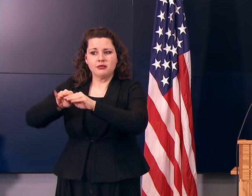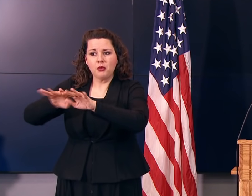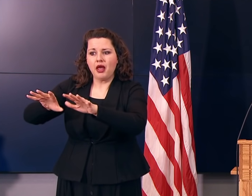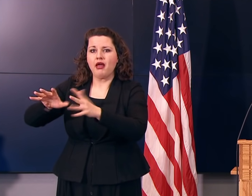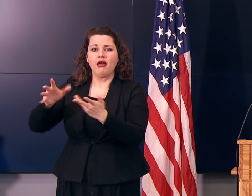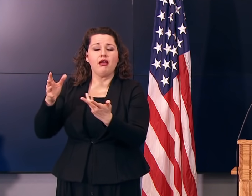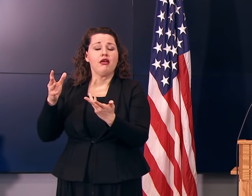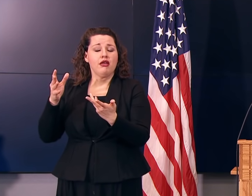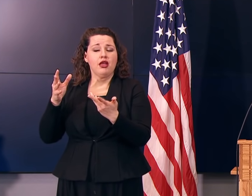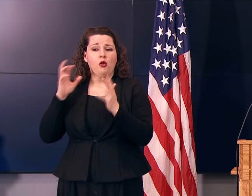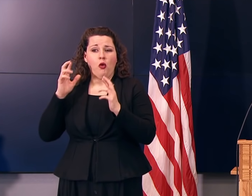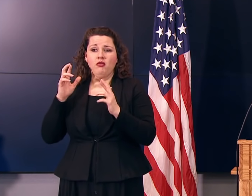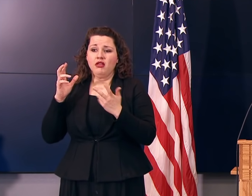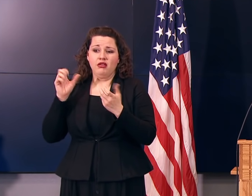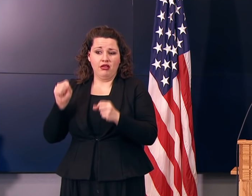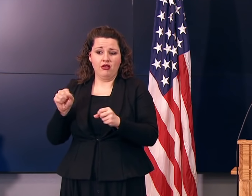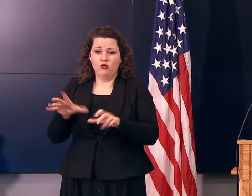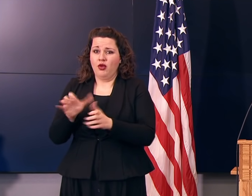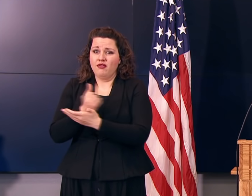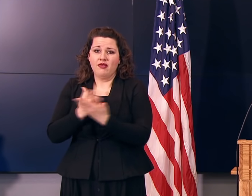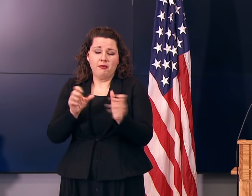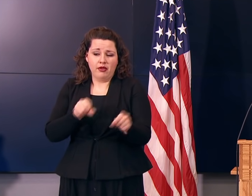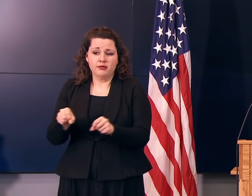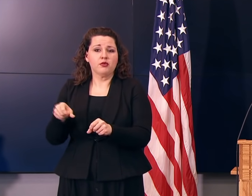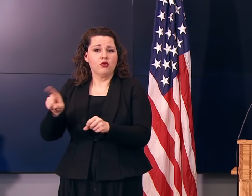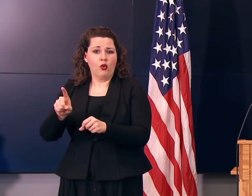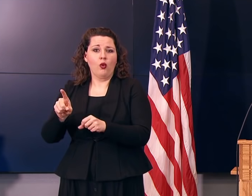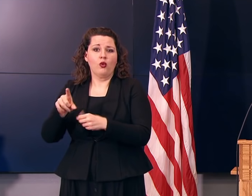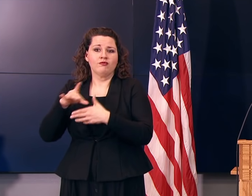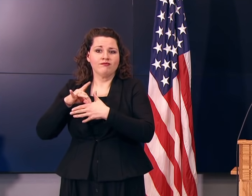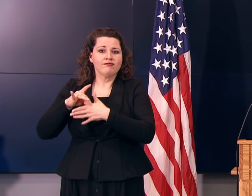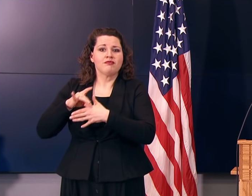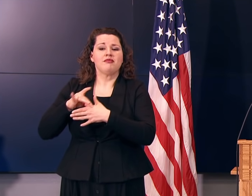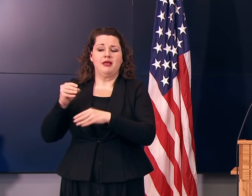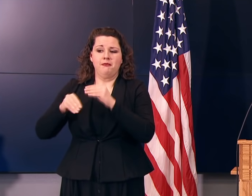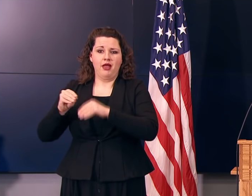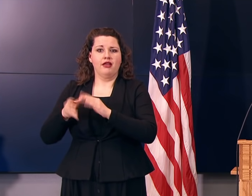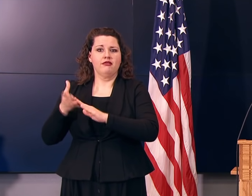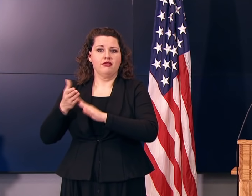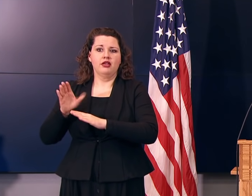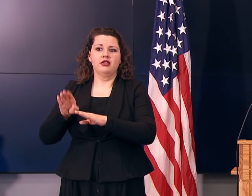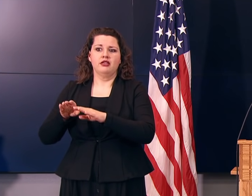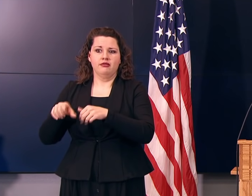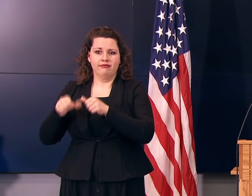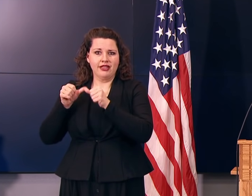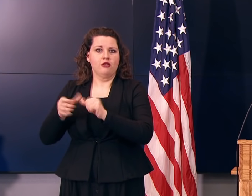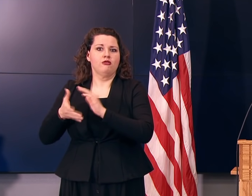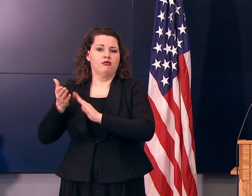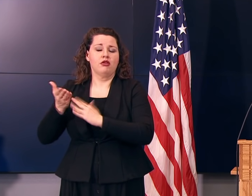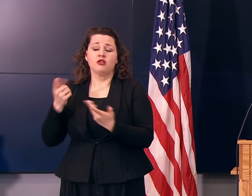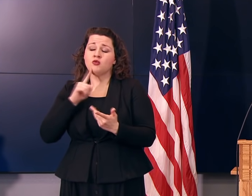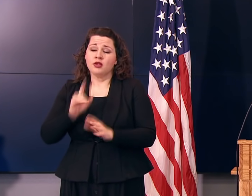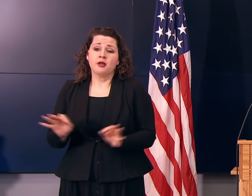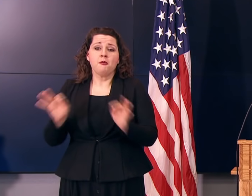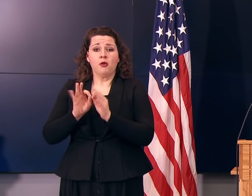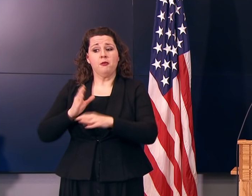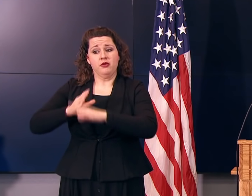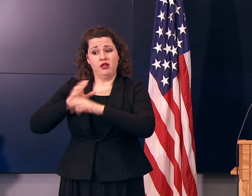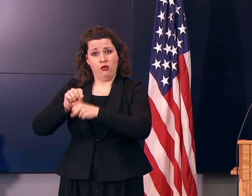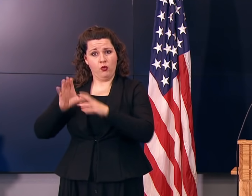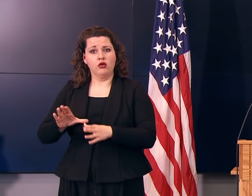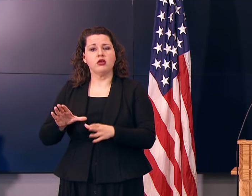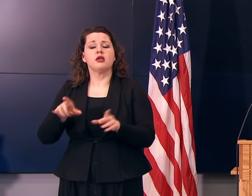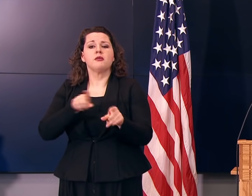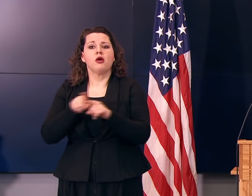do everything we can to keep these facilities up and running, because it is essential that we not only protect the workforce but that we